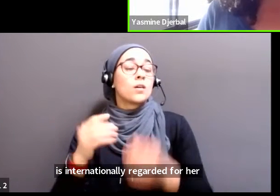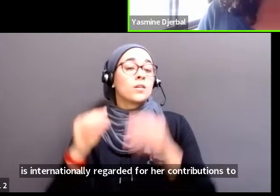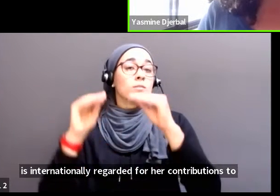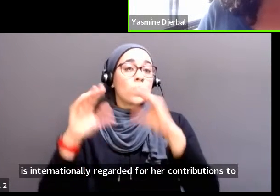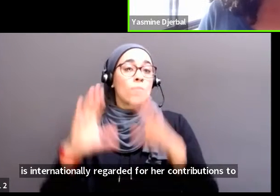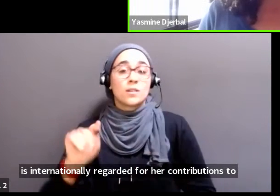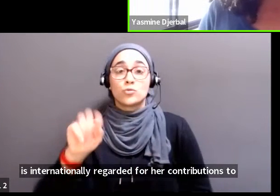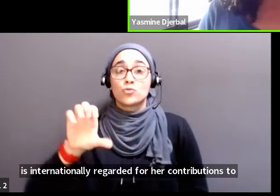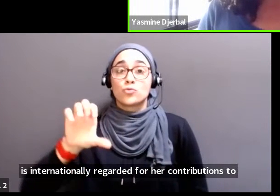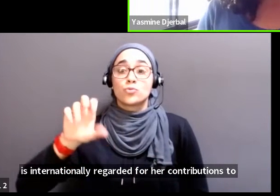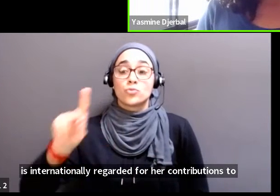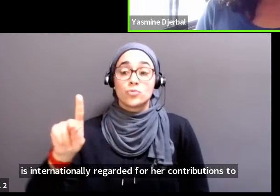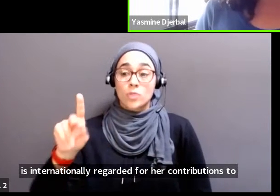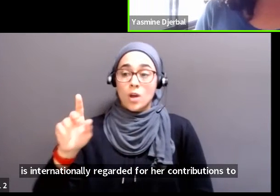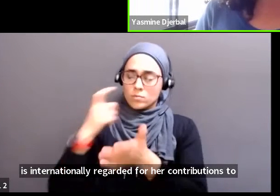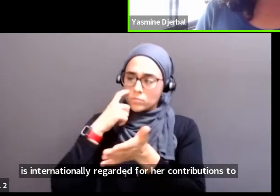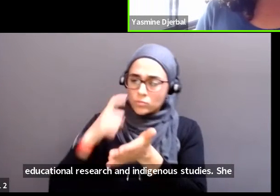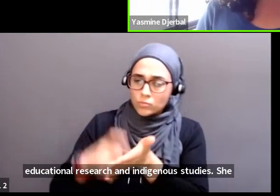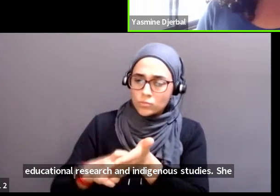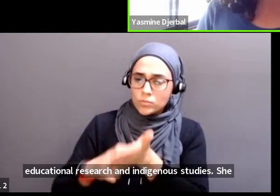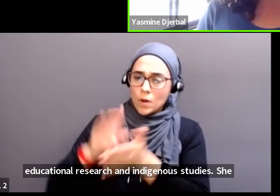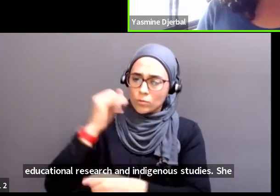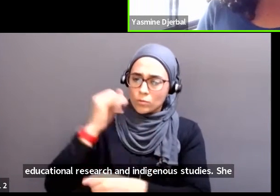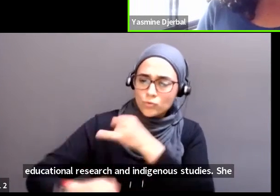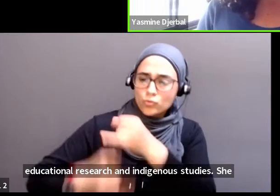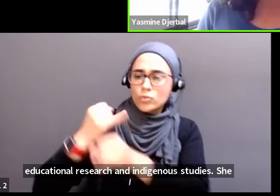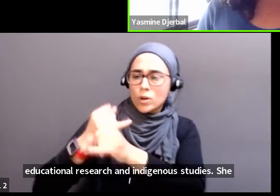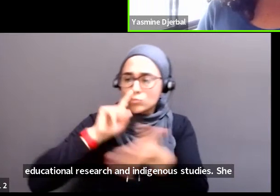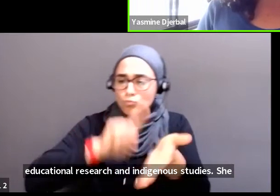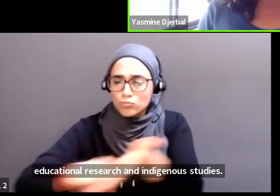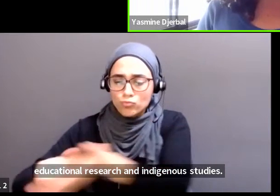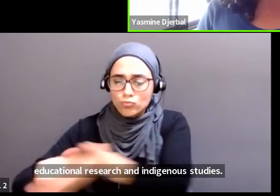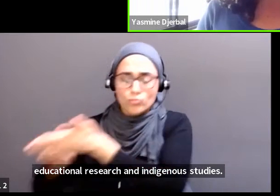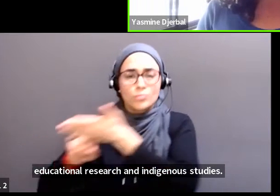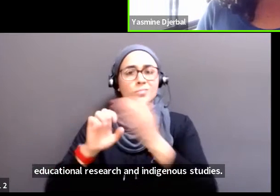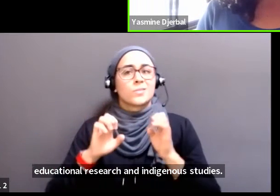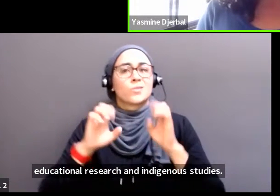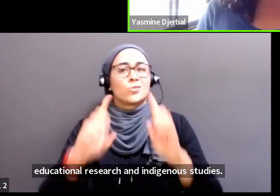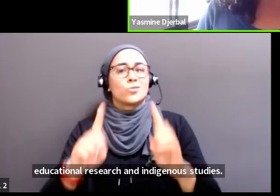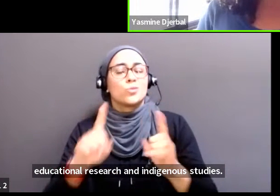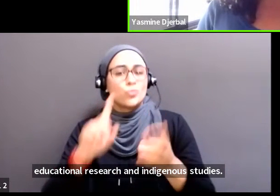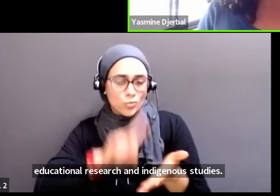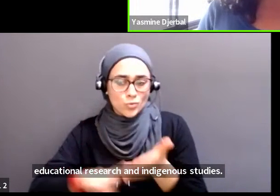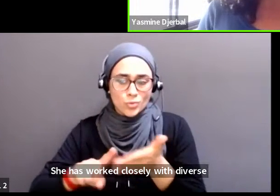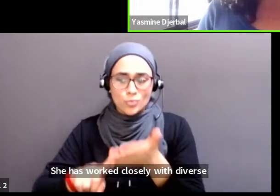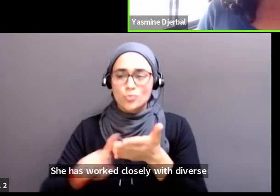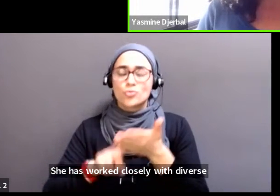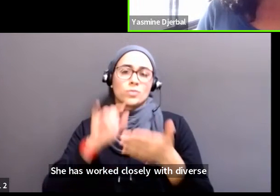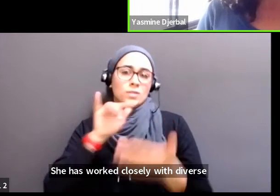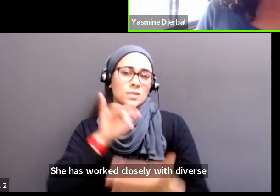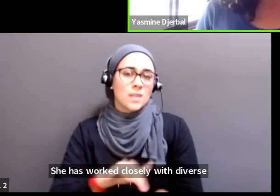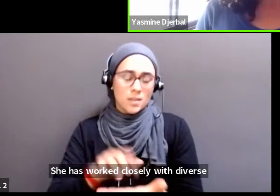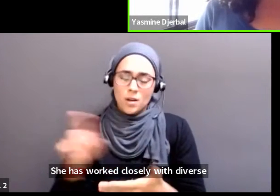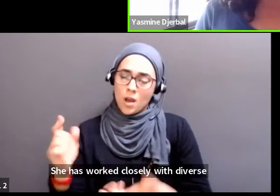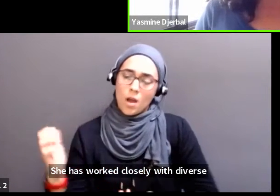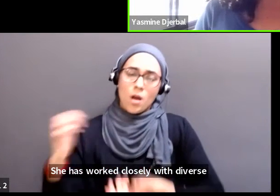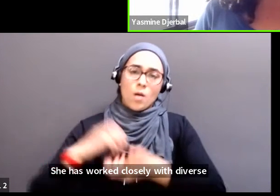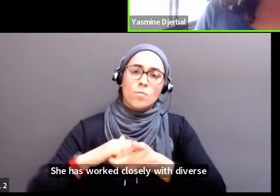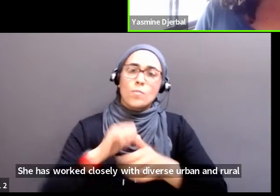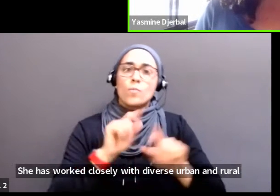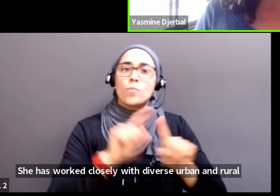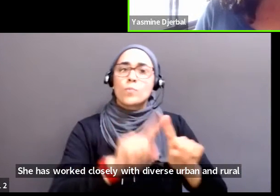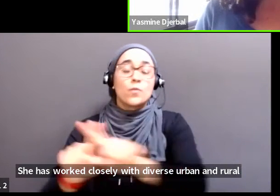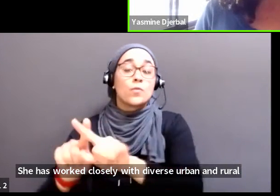Indigenous studies. She has worked closely with diverse urban and rural communities to